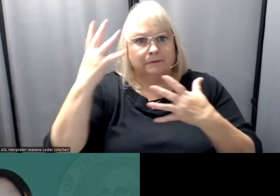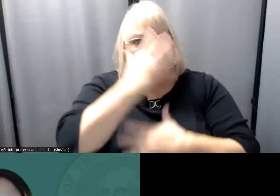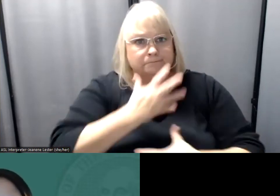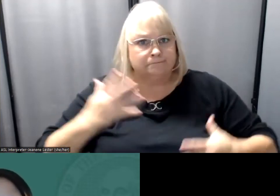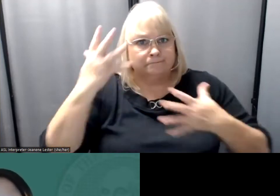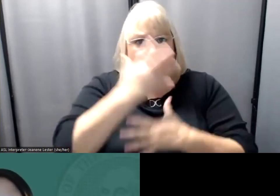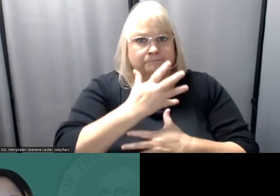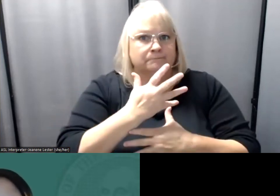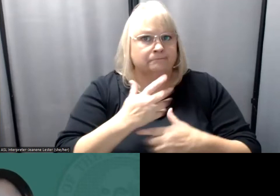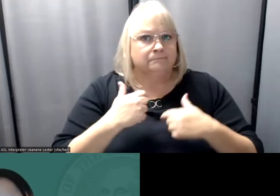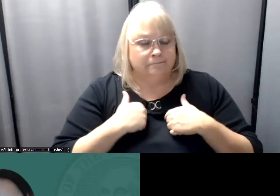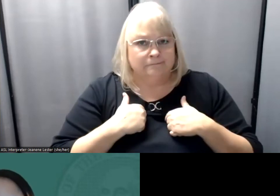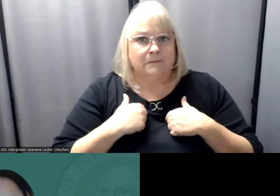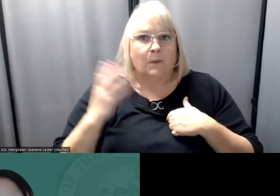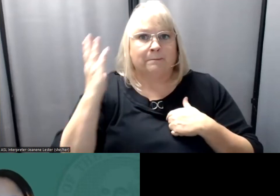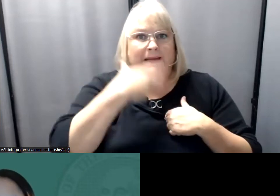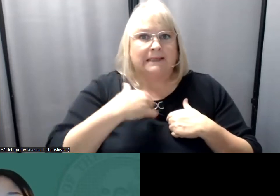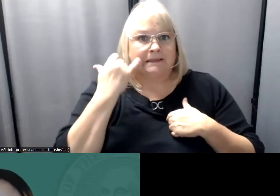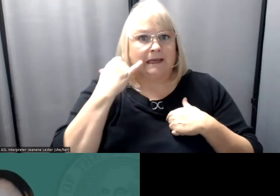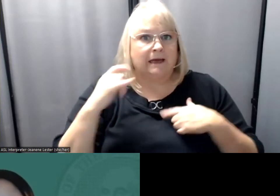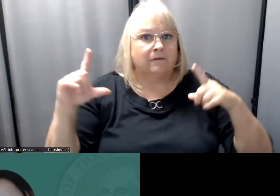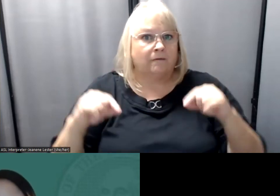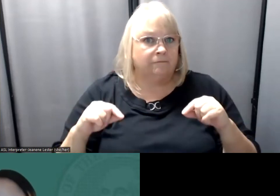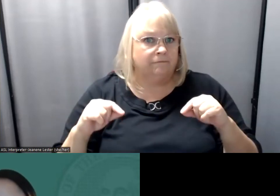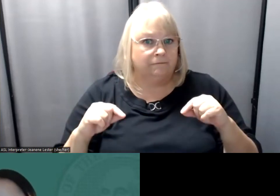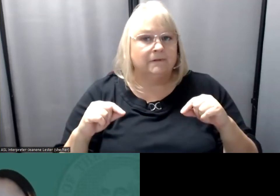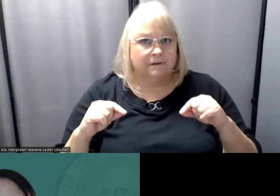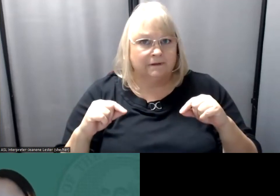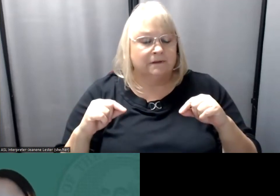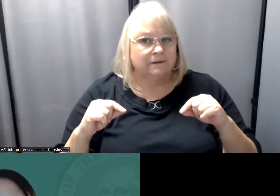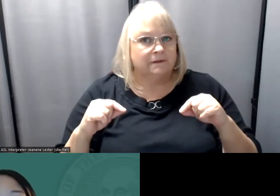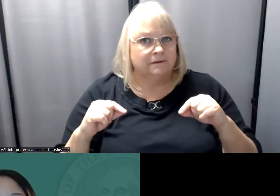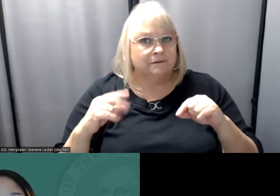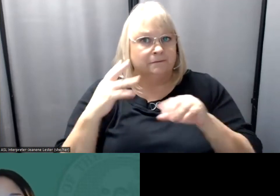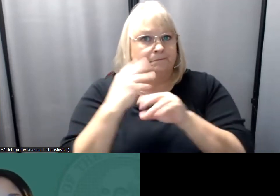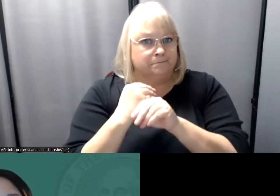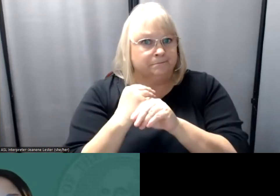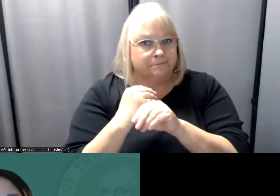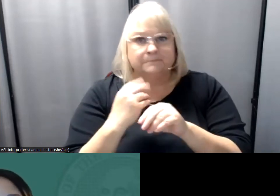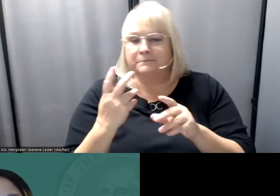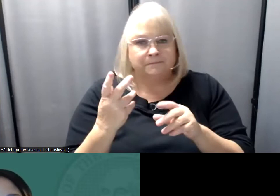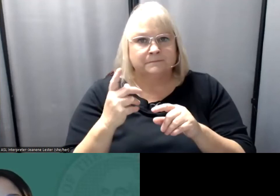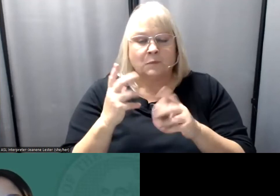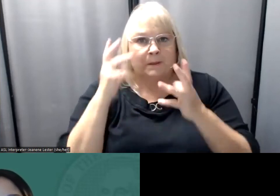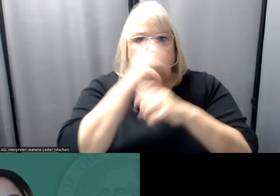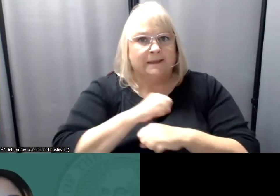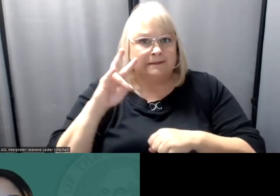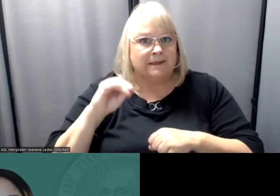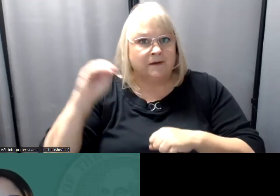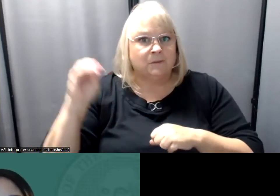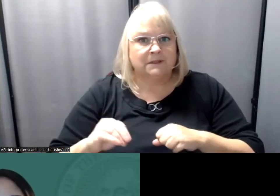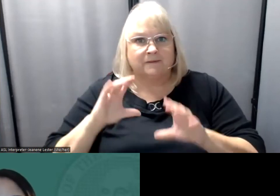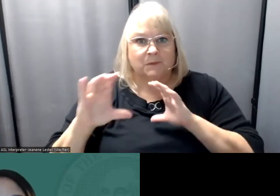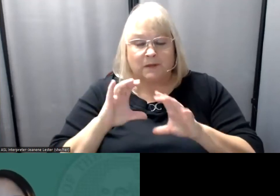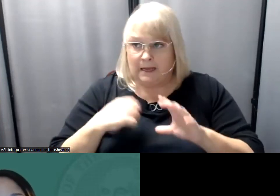what people are thinking, how to participate and grab them and reel them in if we can't see them. So I'd suggest we do a